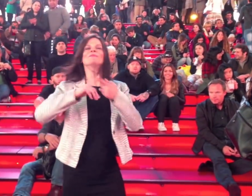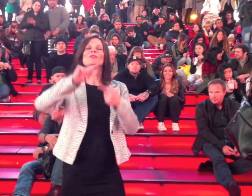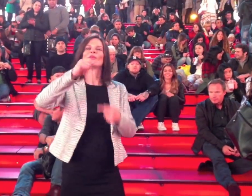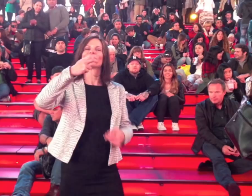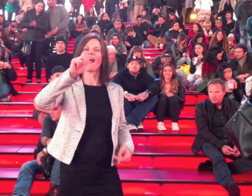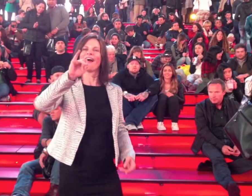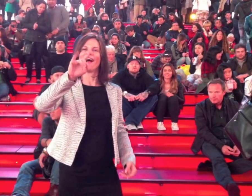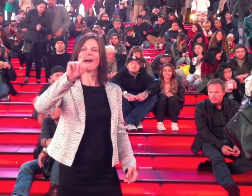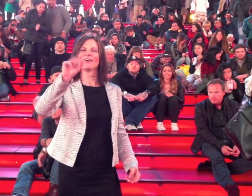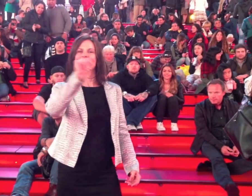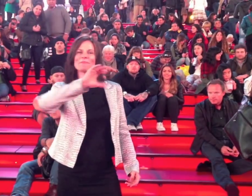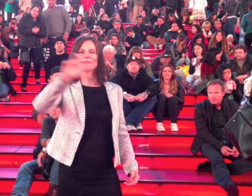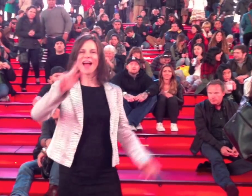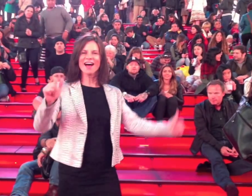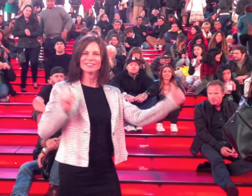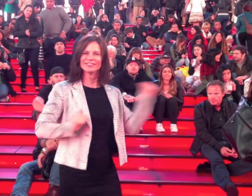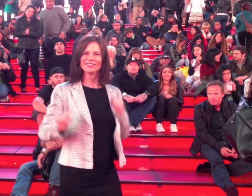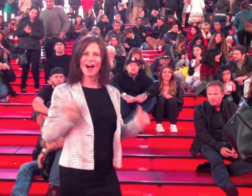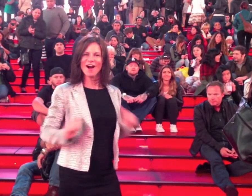Welcome to the Aiden Max Show.